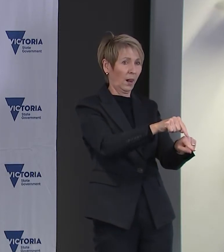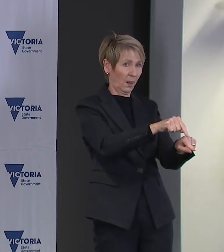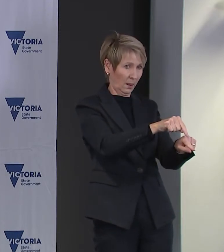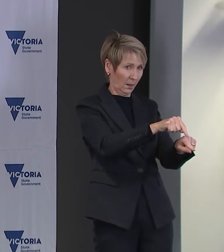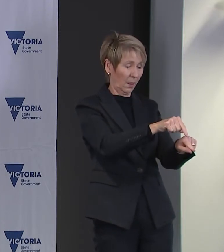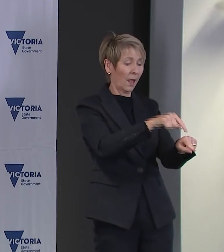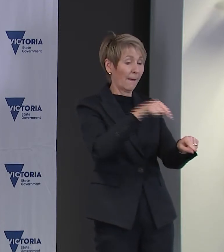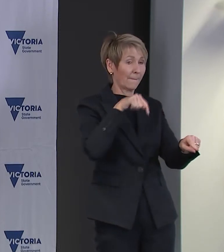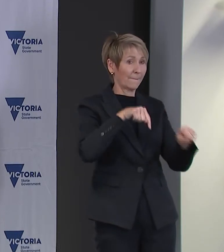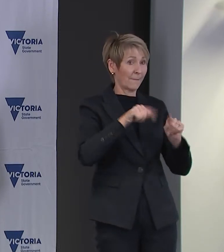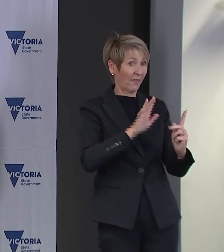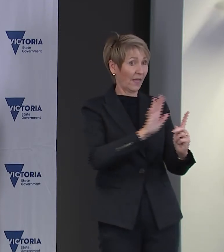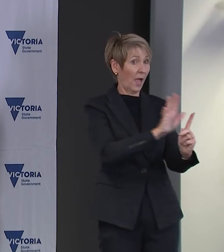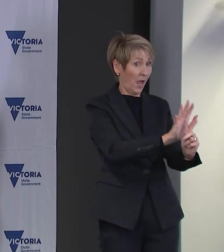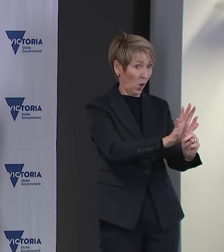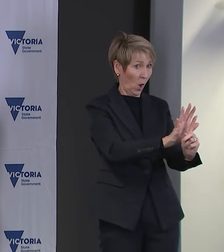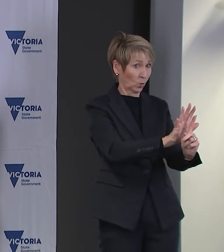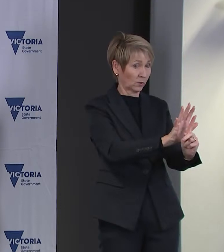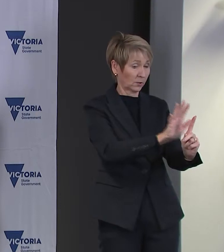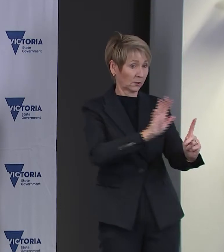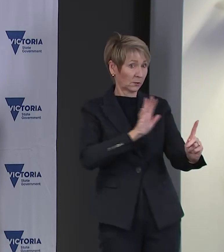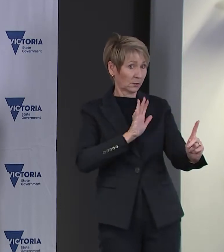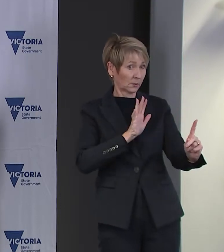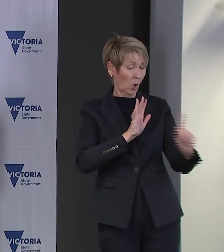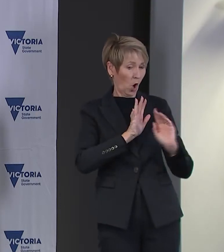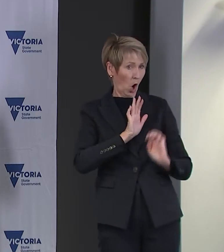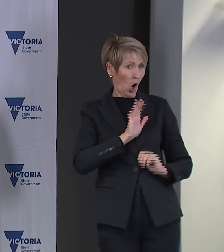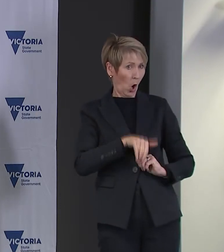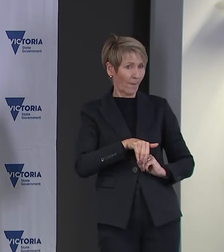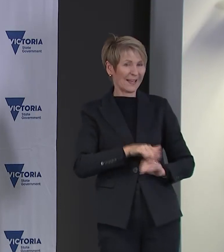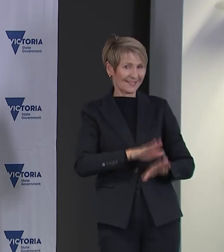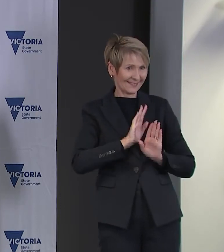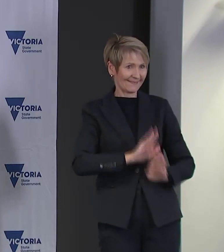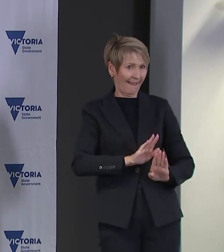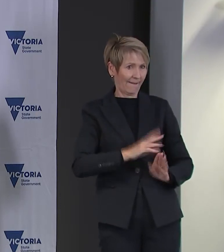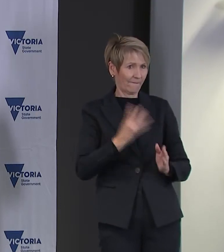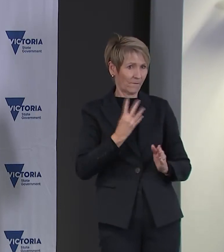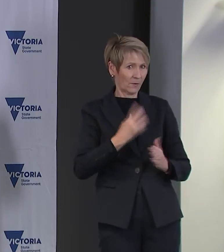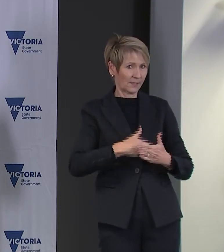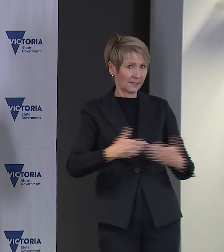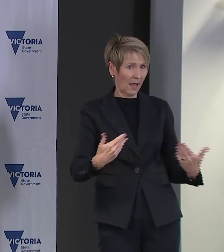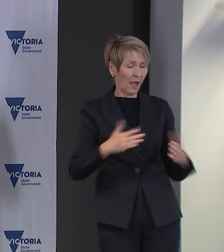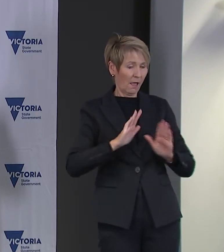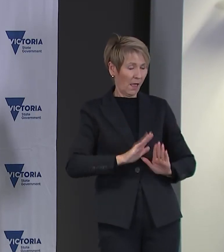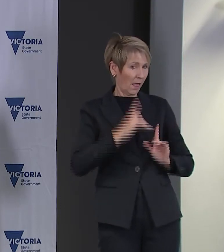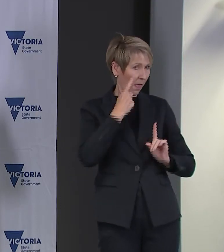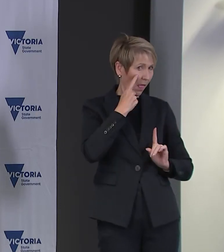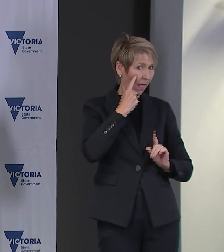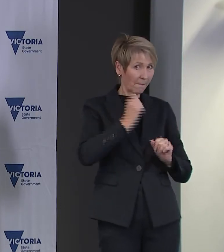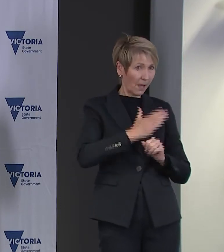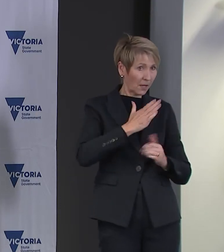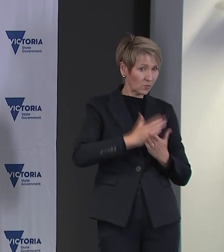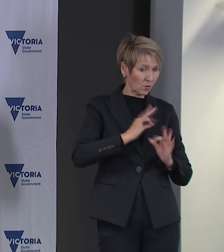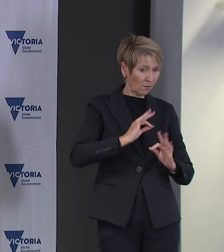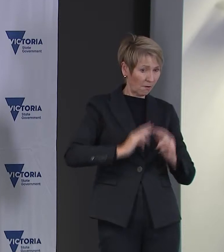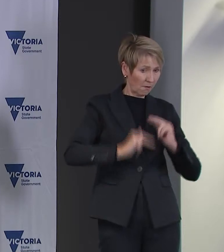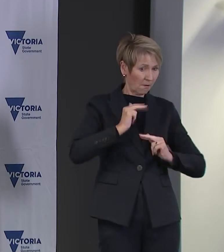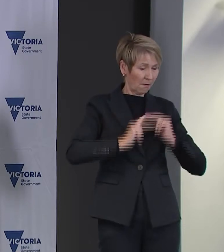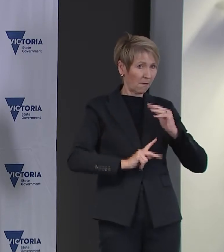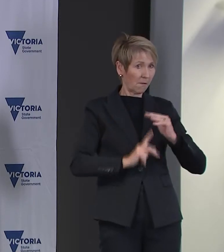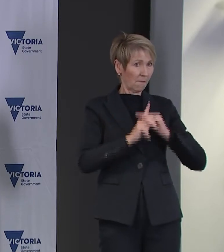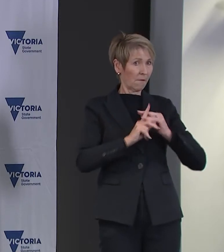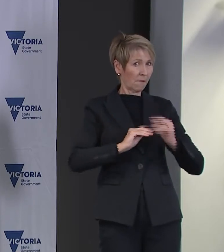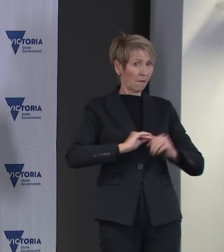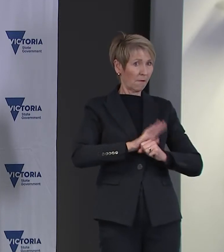talking about, the support that those families and that those communities are looking for. And we want to make sure that the